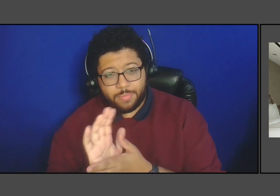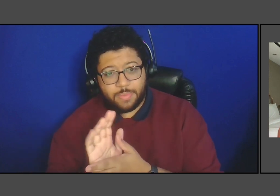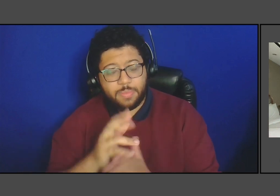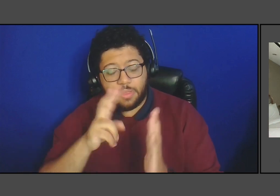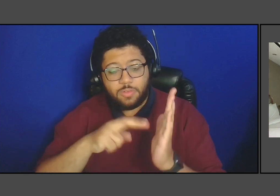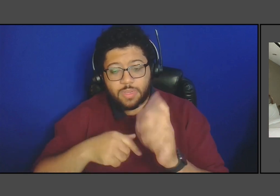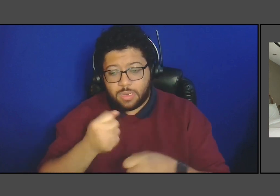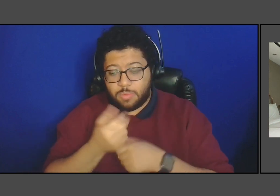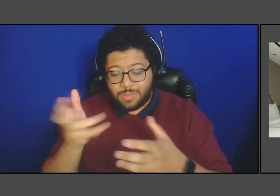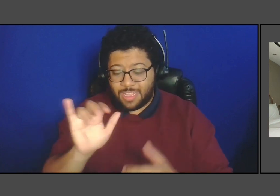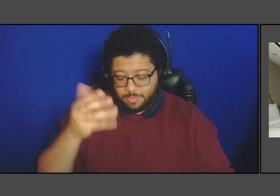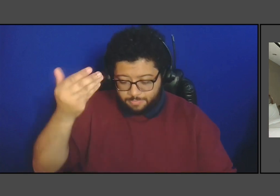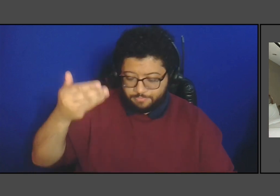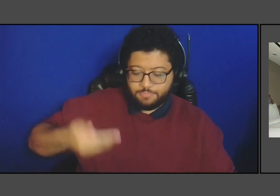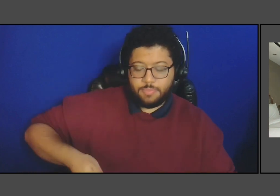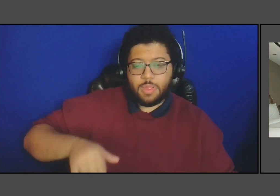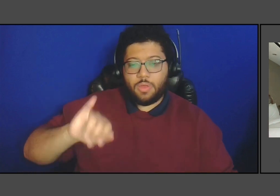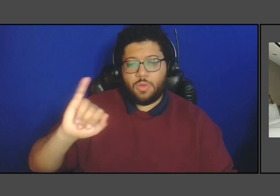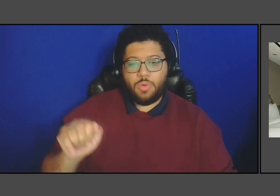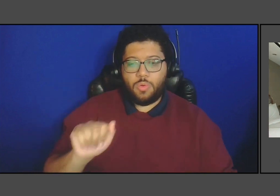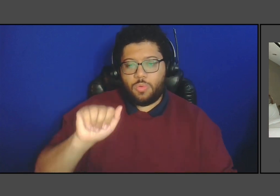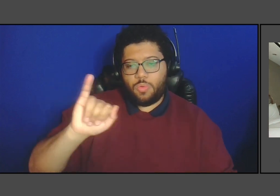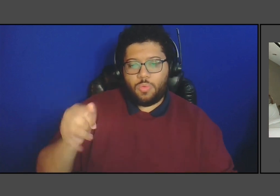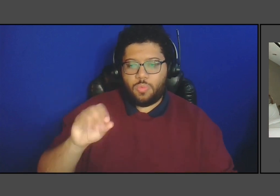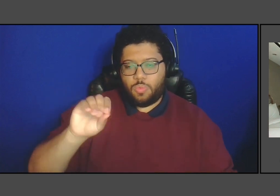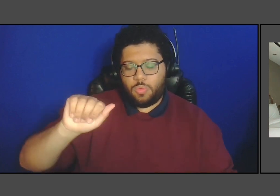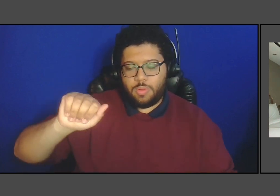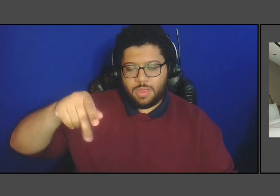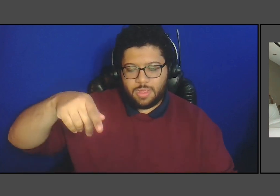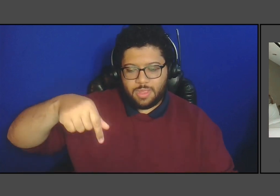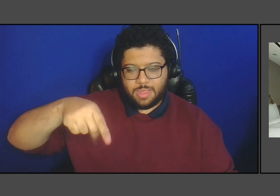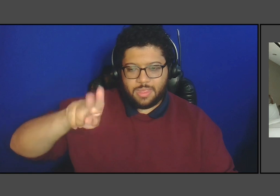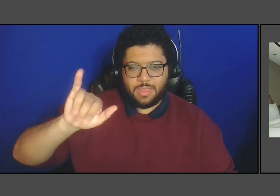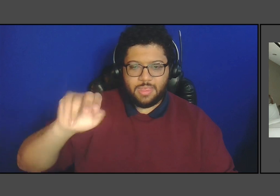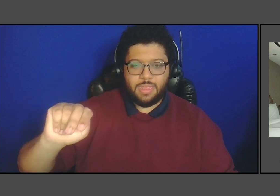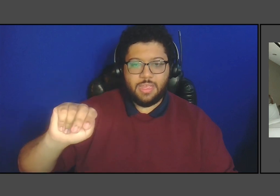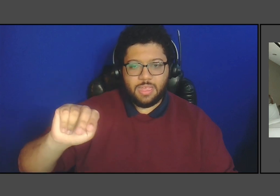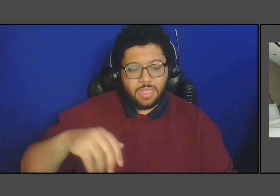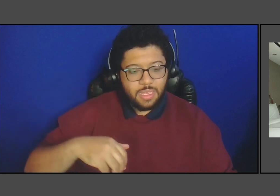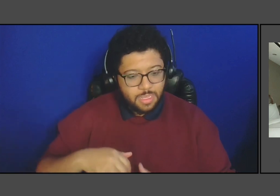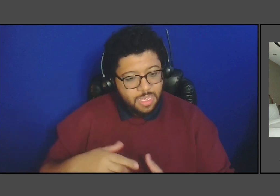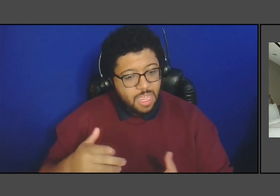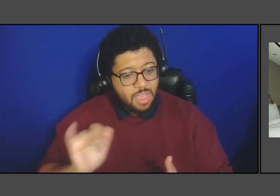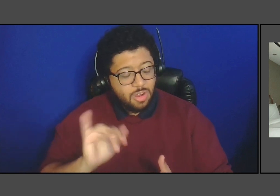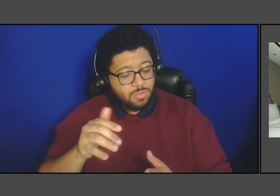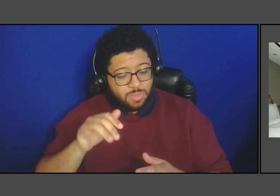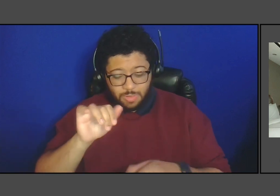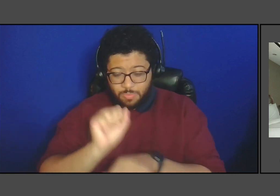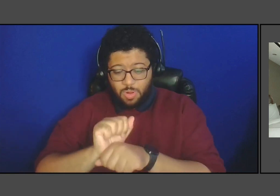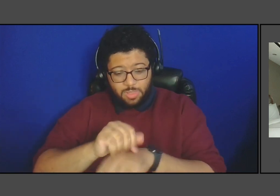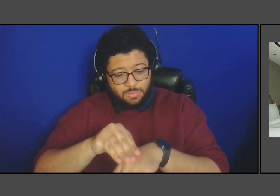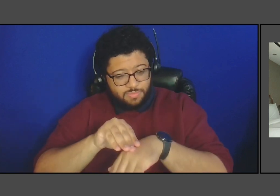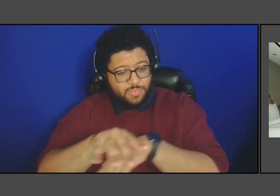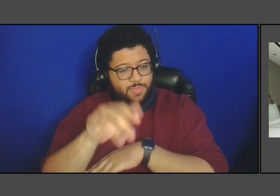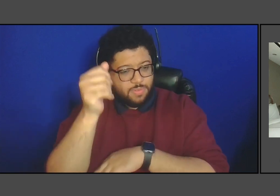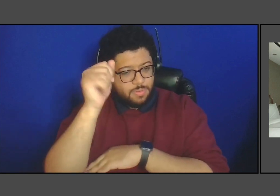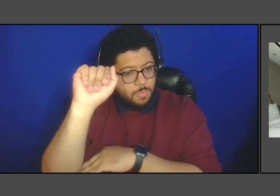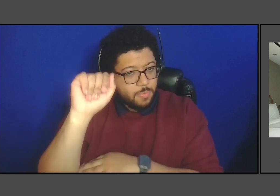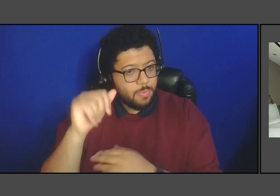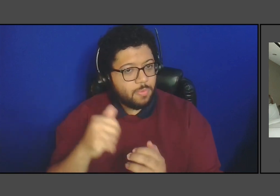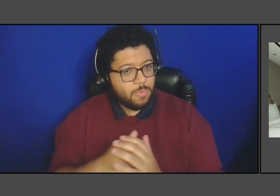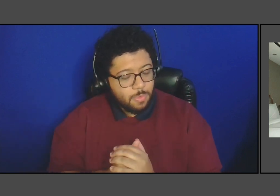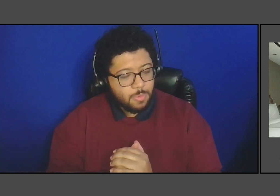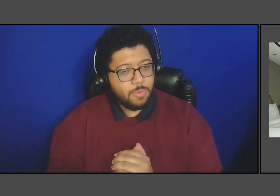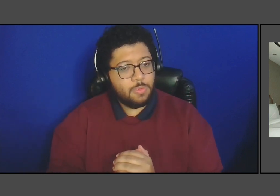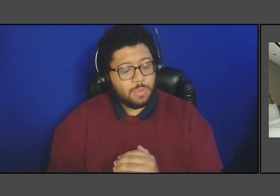the Patrisia Gonzales poem, and these works that influence the movement. And so I have really believed, I